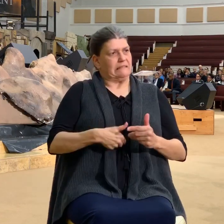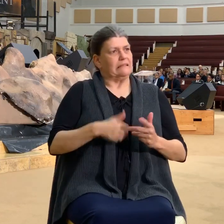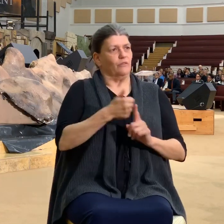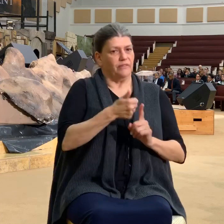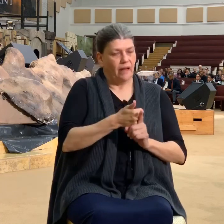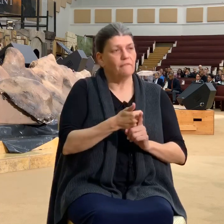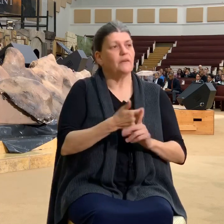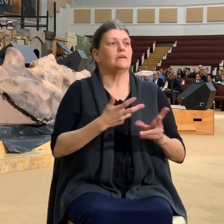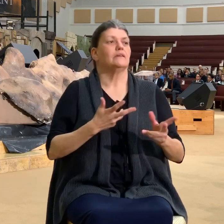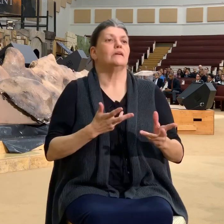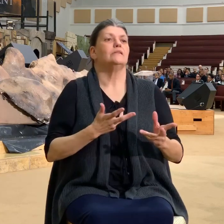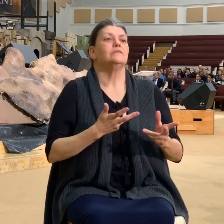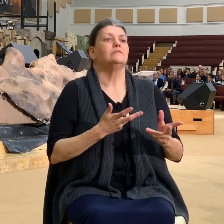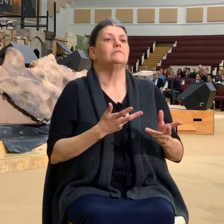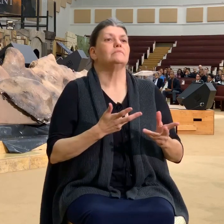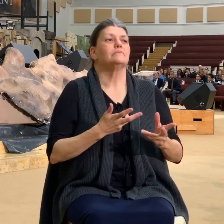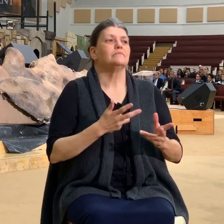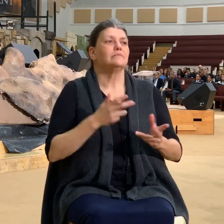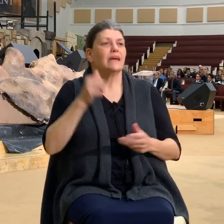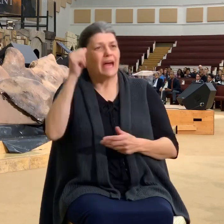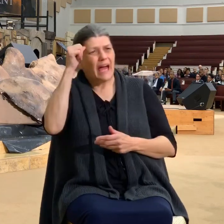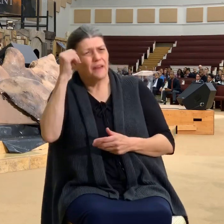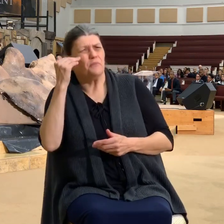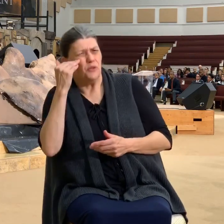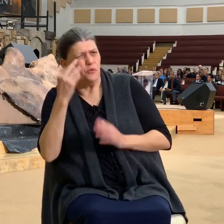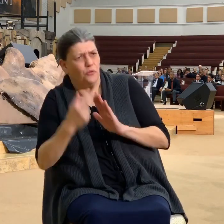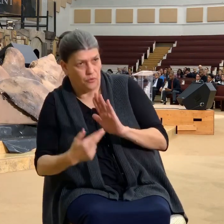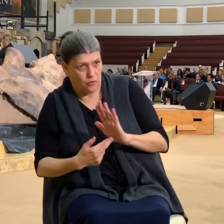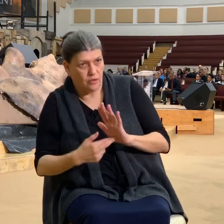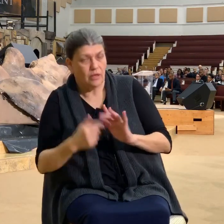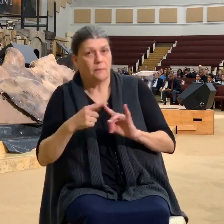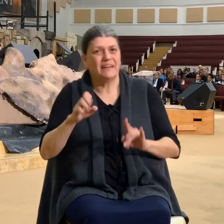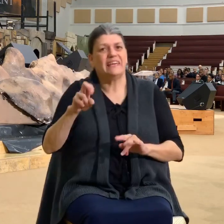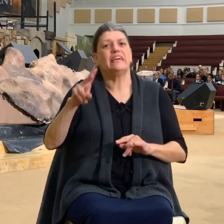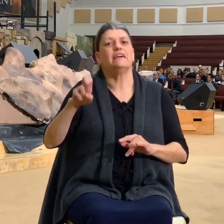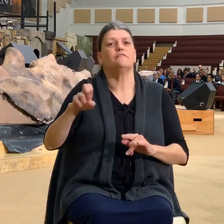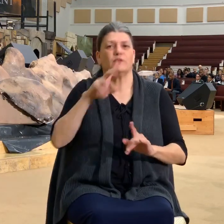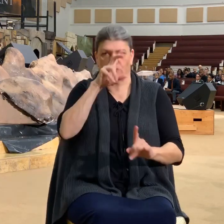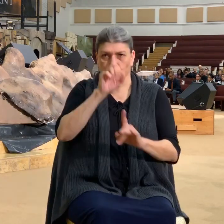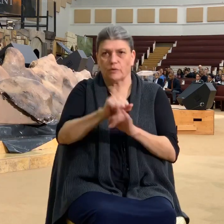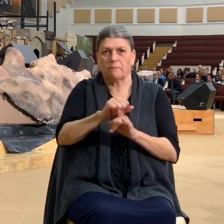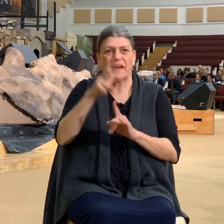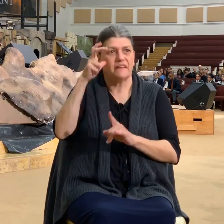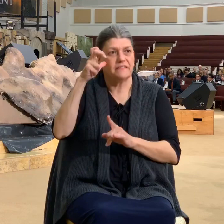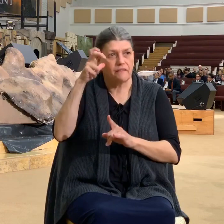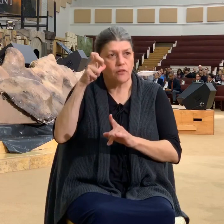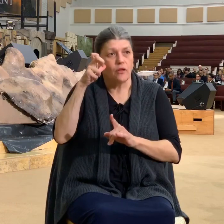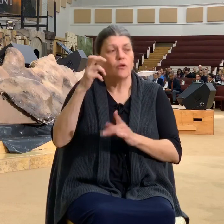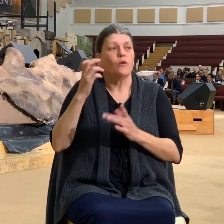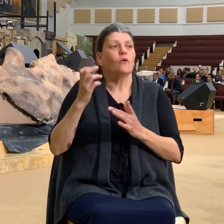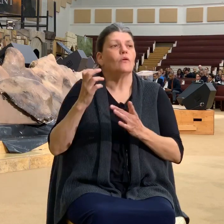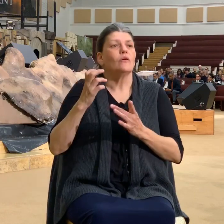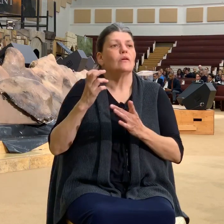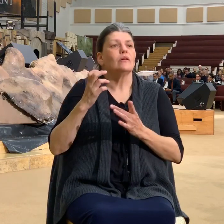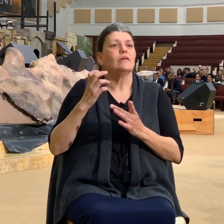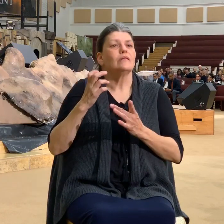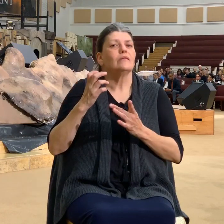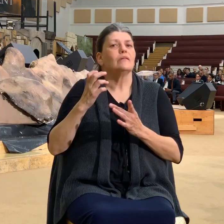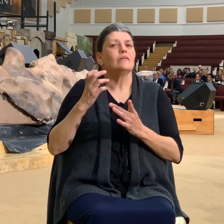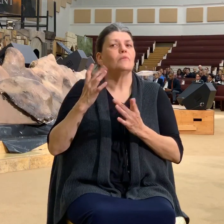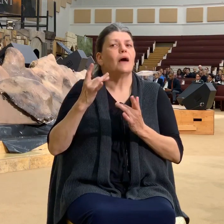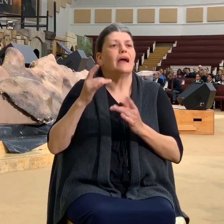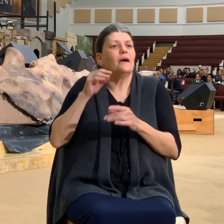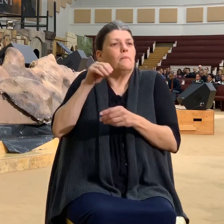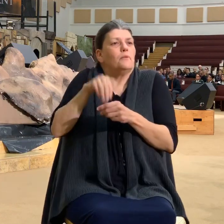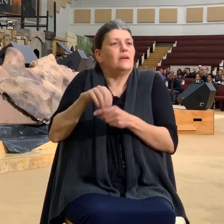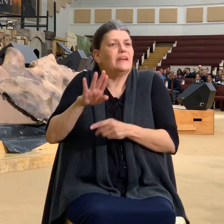says Adam was not deceived. He knew full well what the rule was. But she was deceived by Satan. She was deceived by the abuser of the brethren, who had placed in her